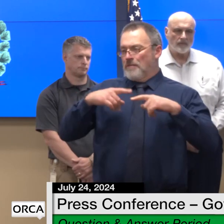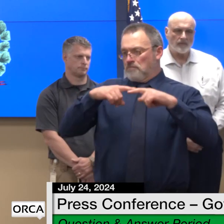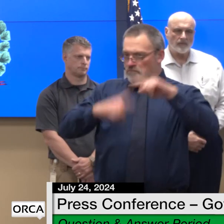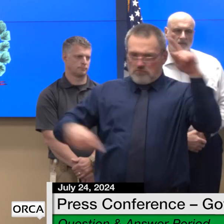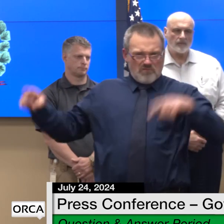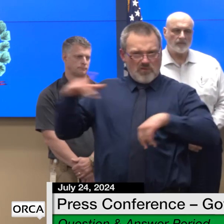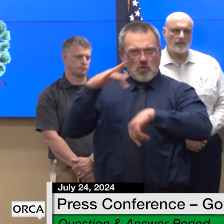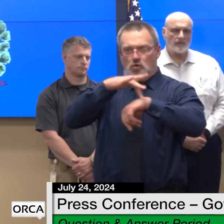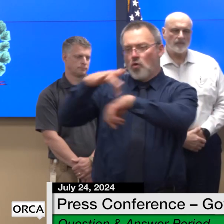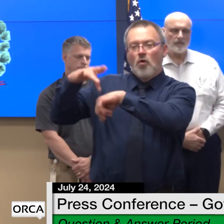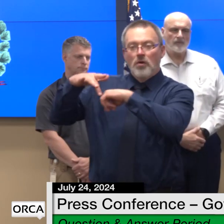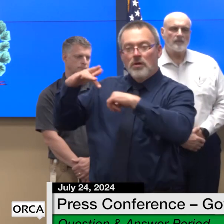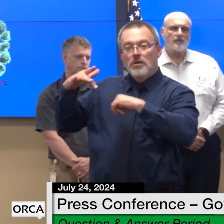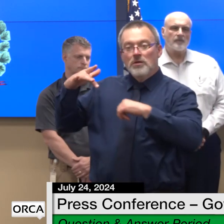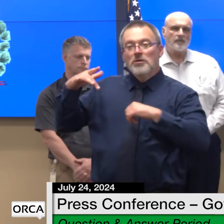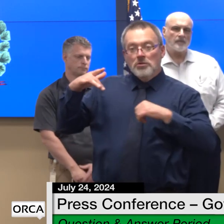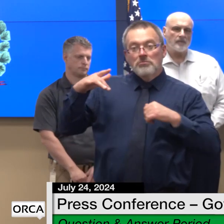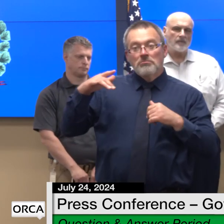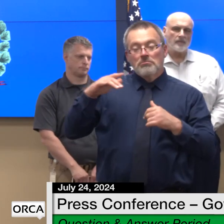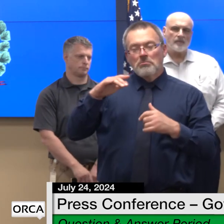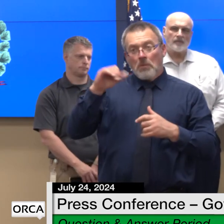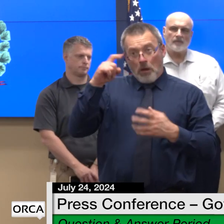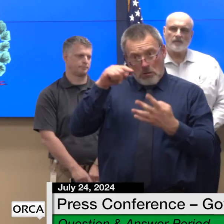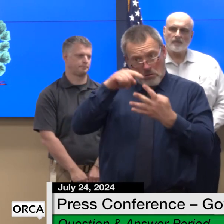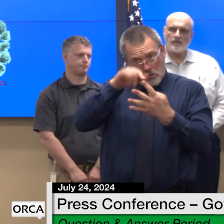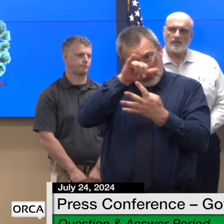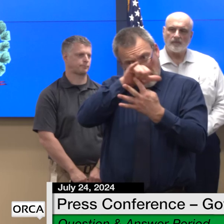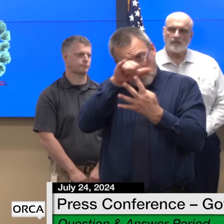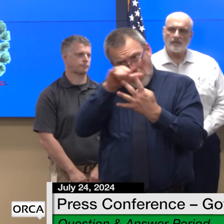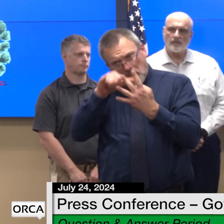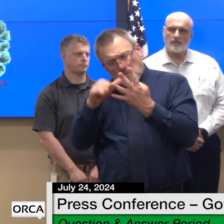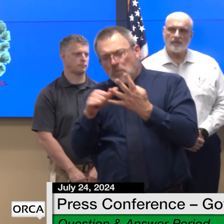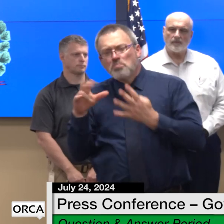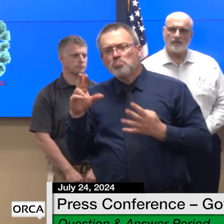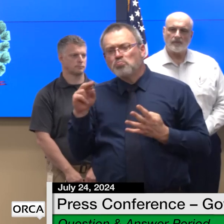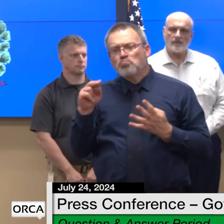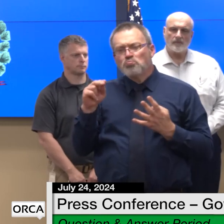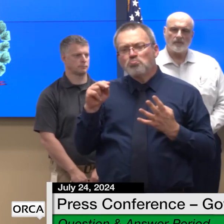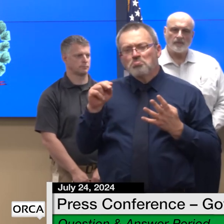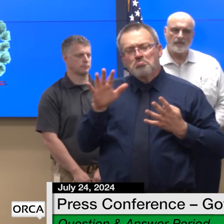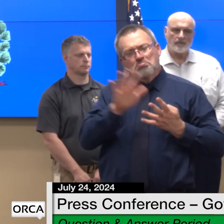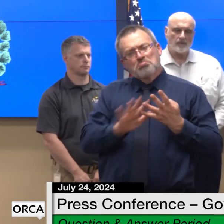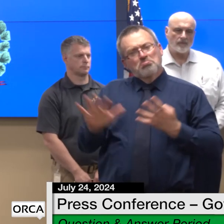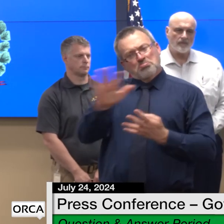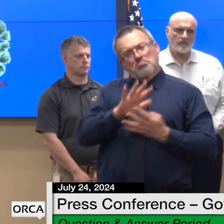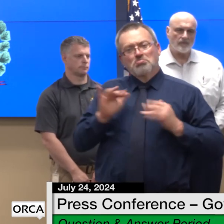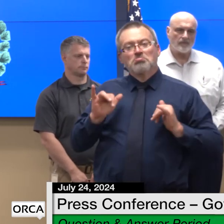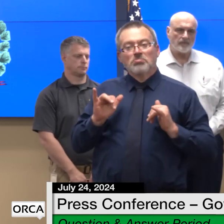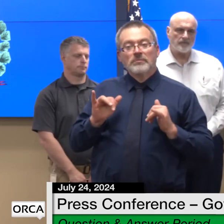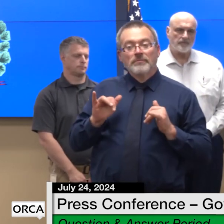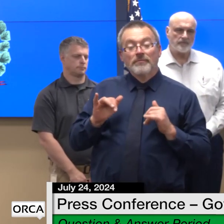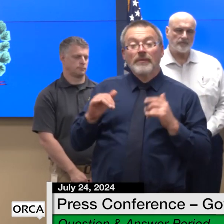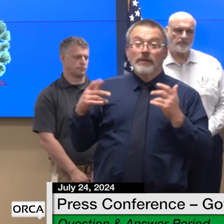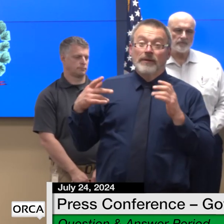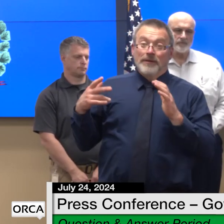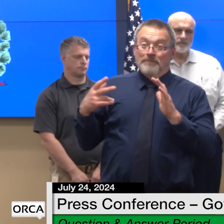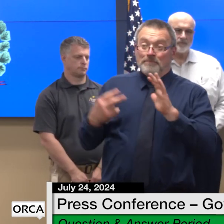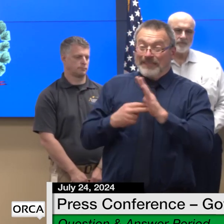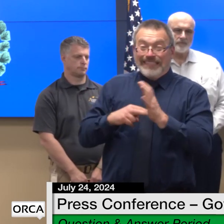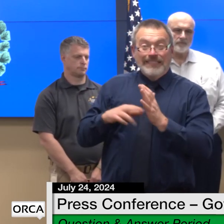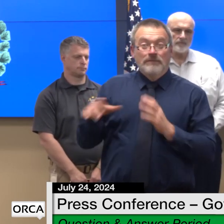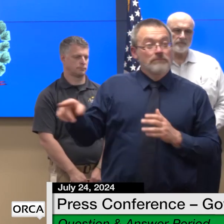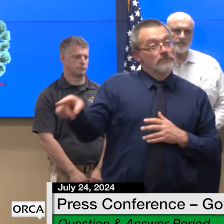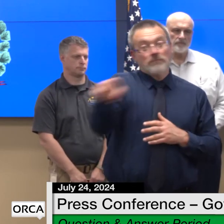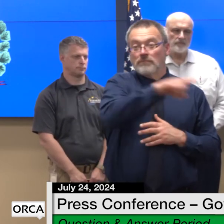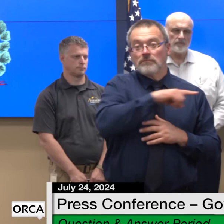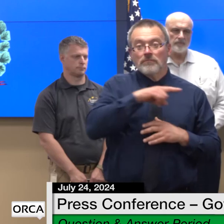be exactly the same at every center, but it's also really meant to connect people. If somebody comes in with a need and